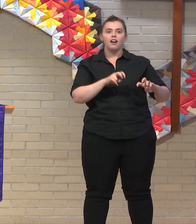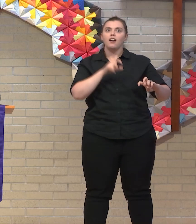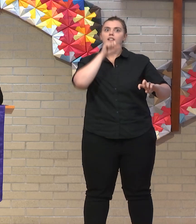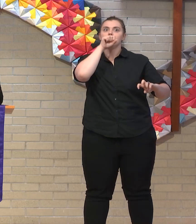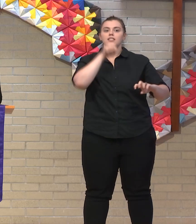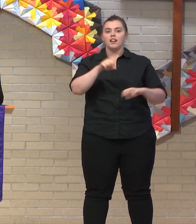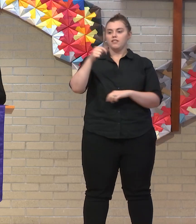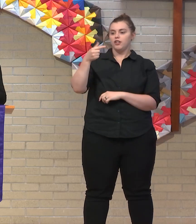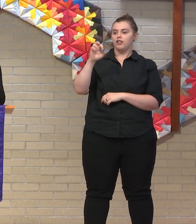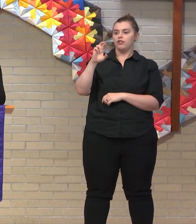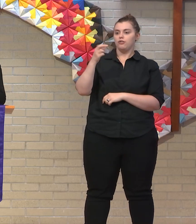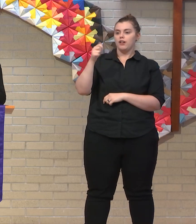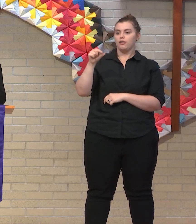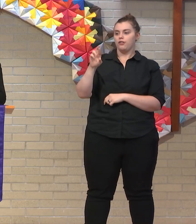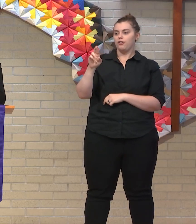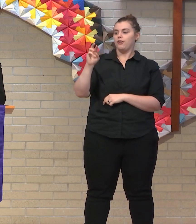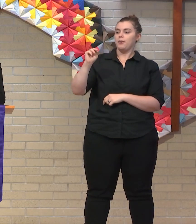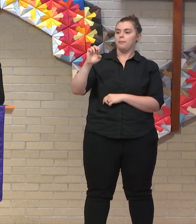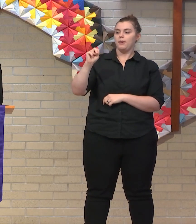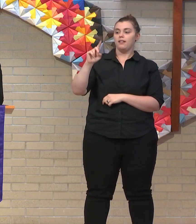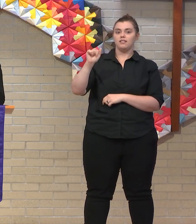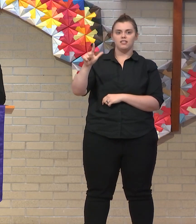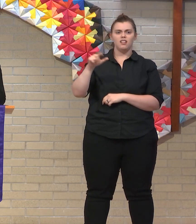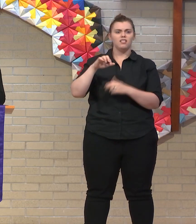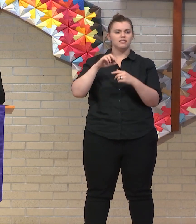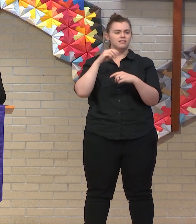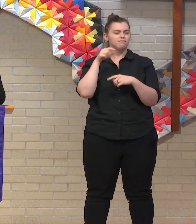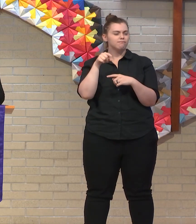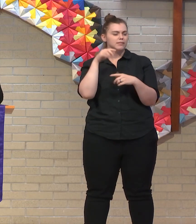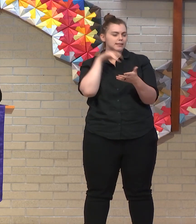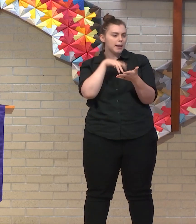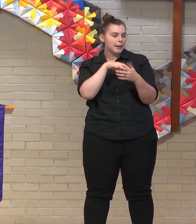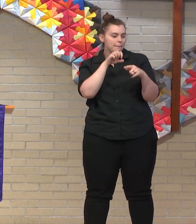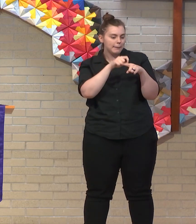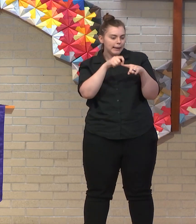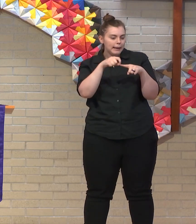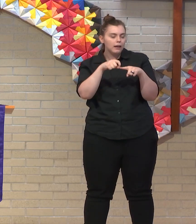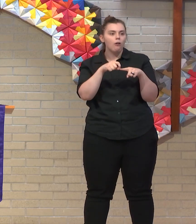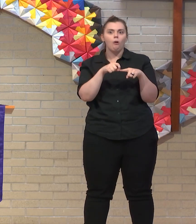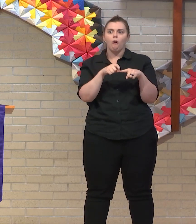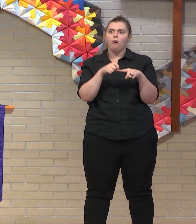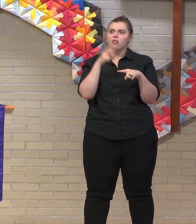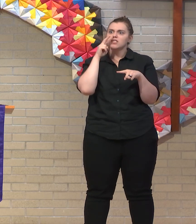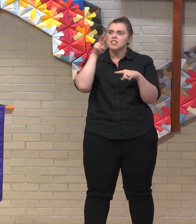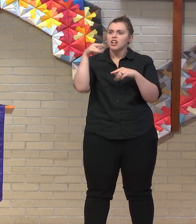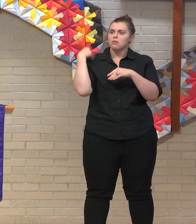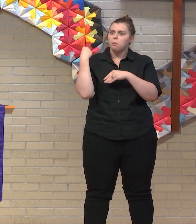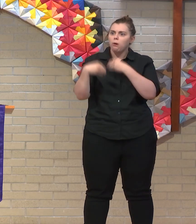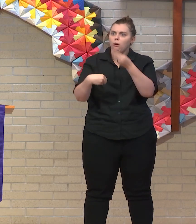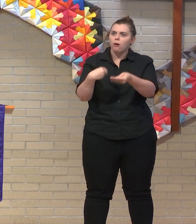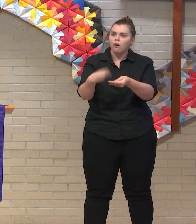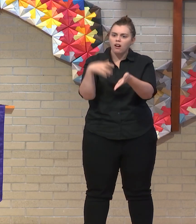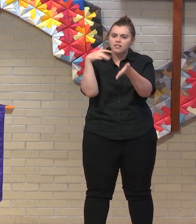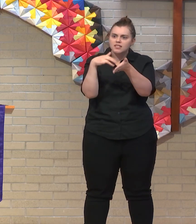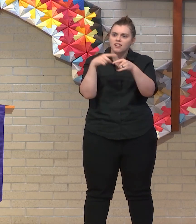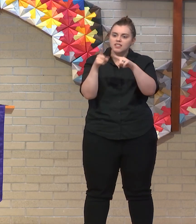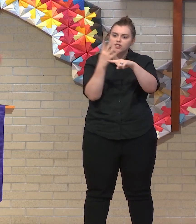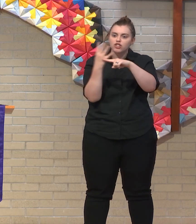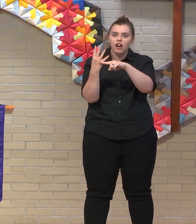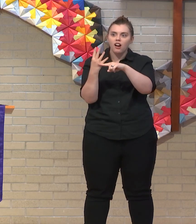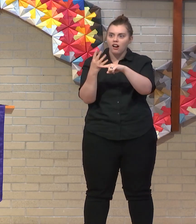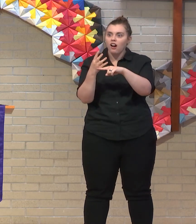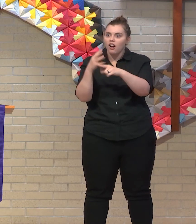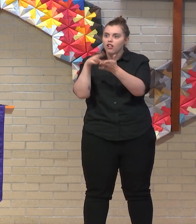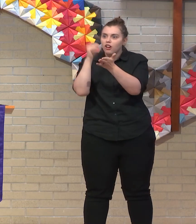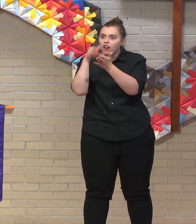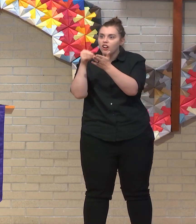his peas, how traits in peas could be followed from generation to generation. He would go back to the dorm and explain